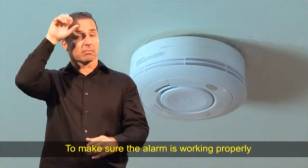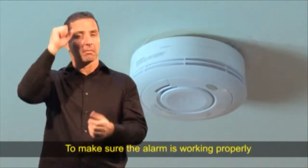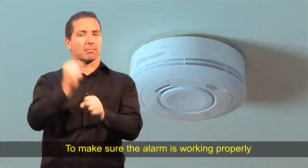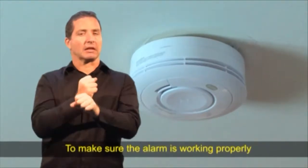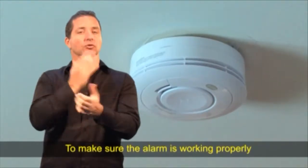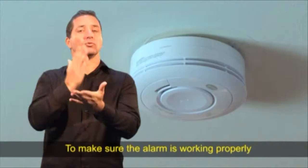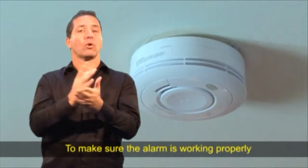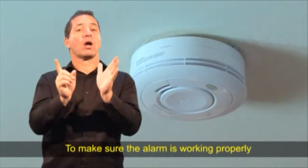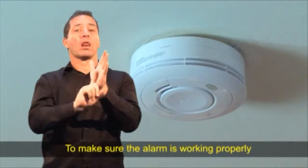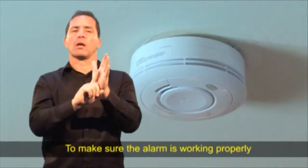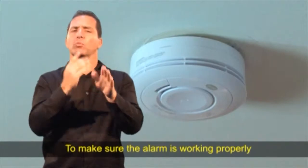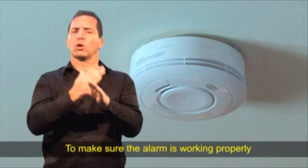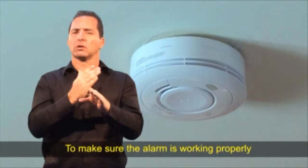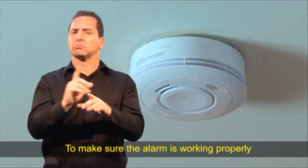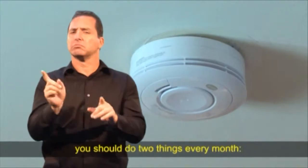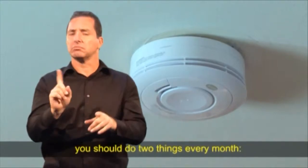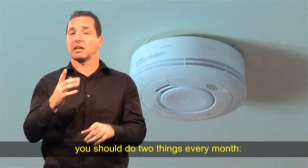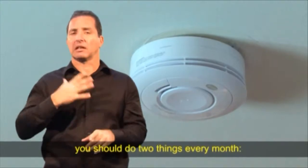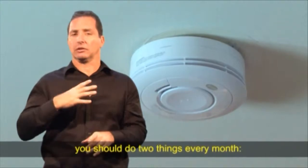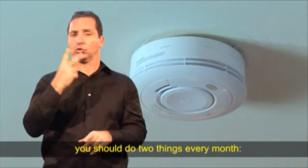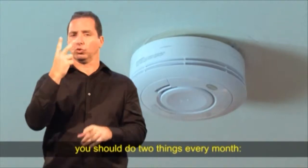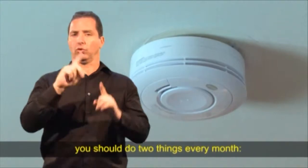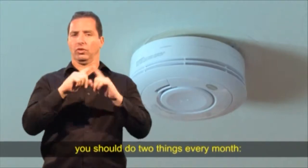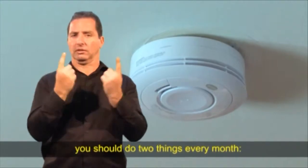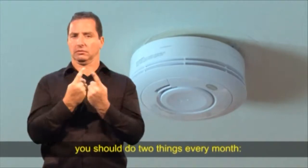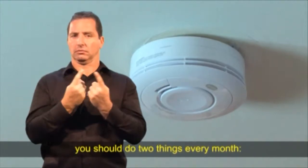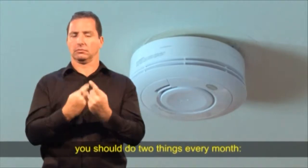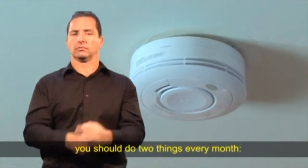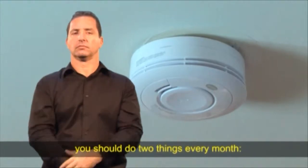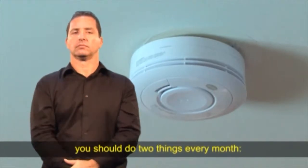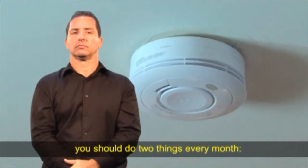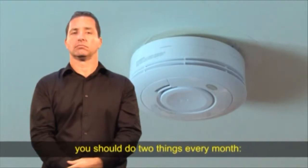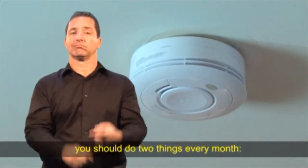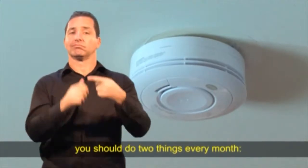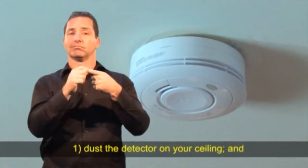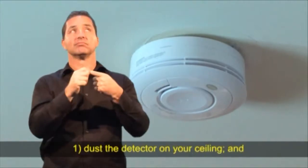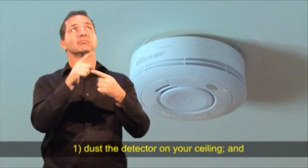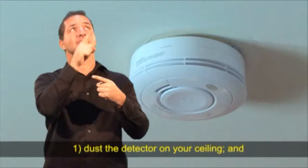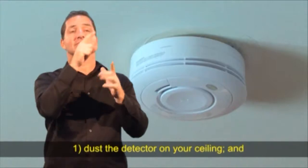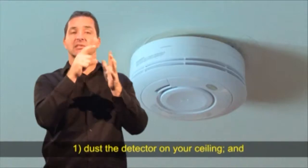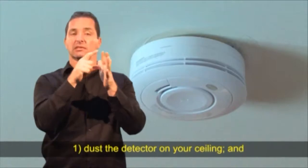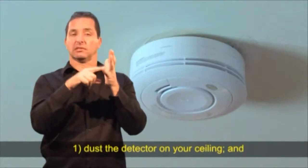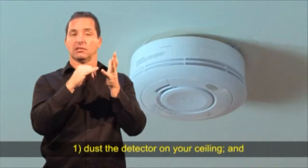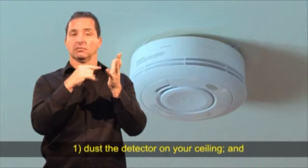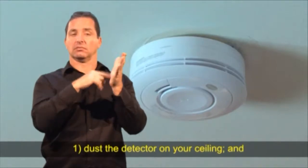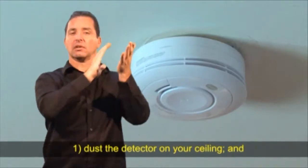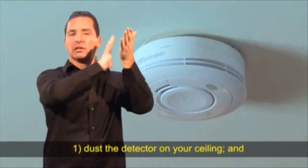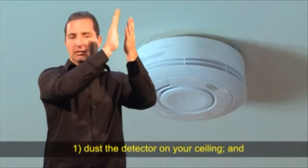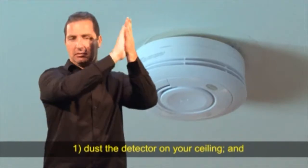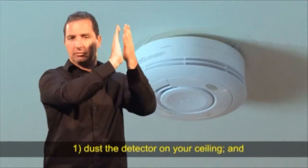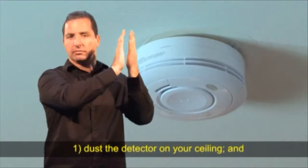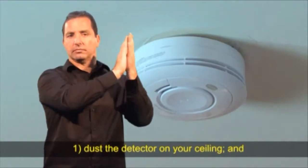To make sure the alarm is working properly, you should do 2 things every month. Dust the detector on your